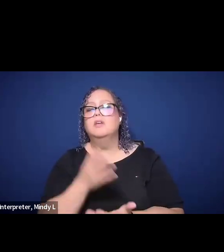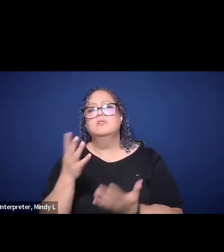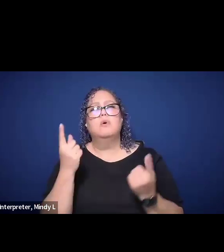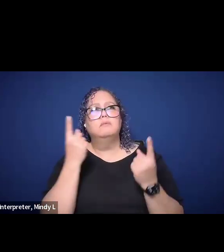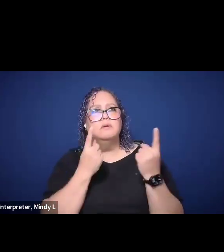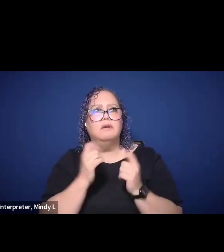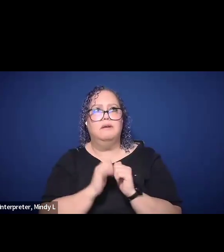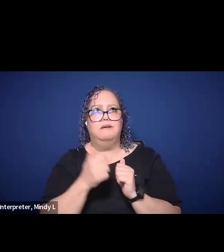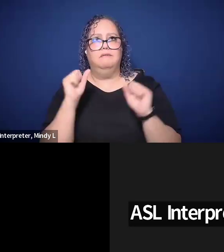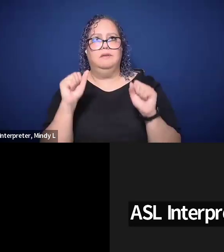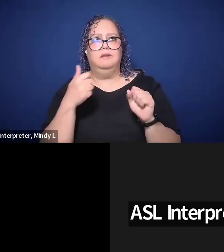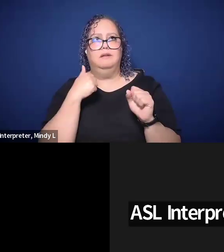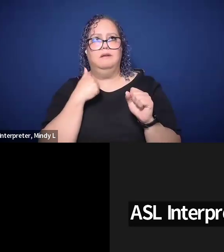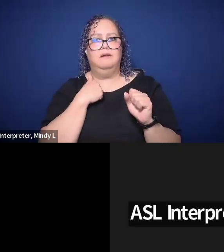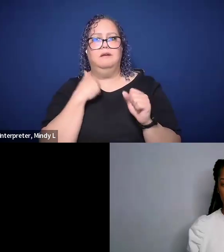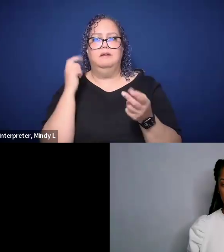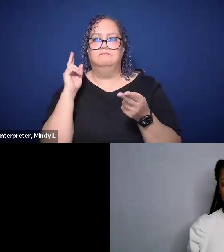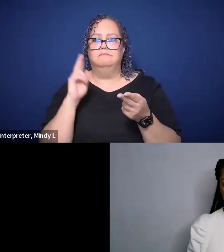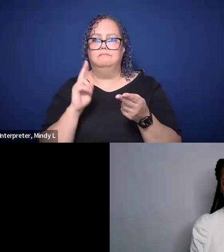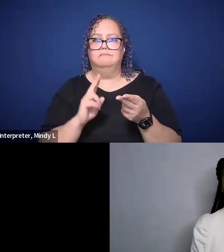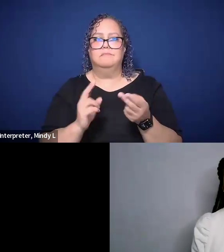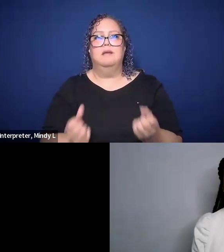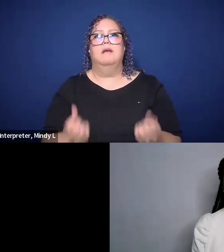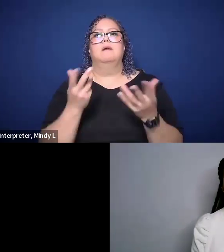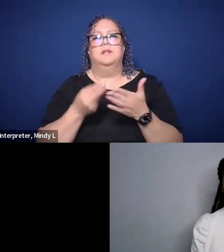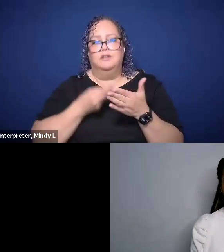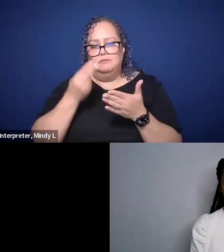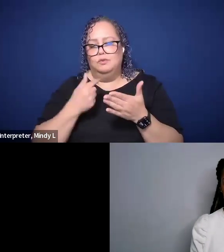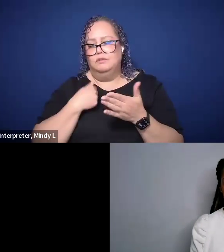of spoons we have to use in a day. Okay.